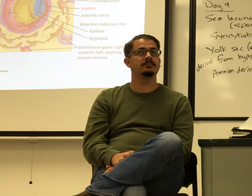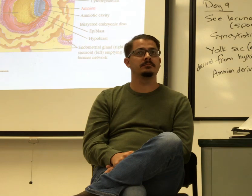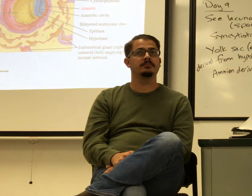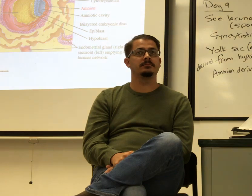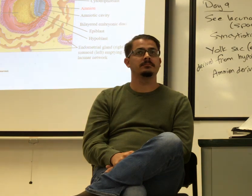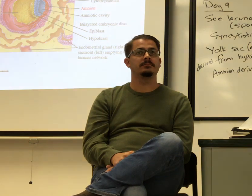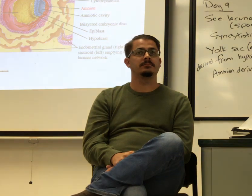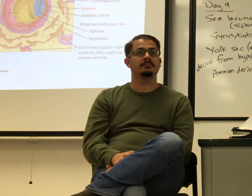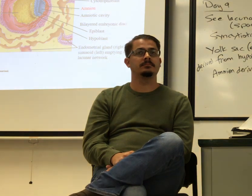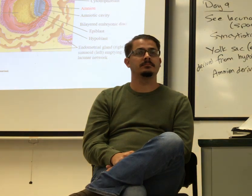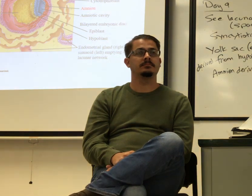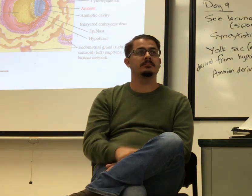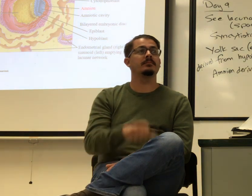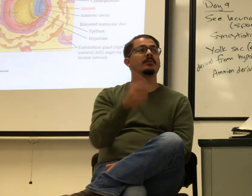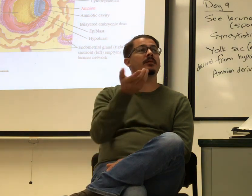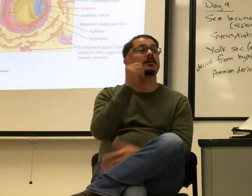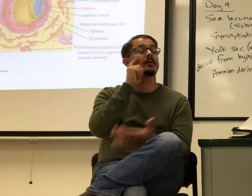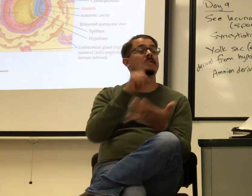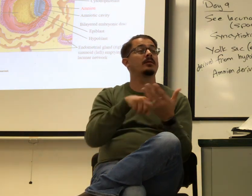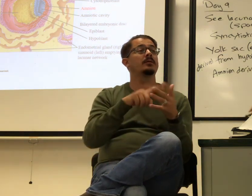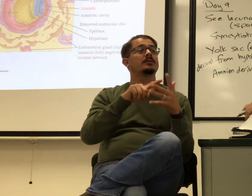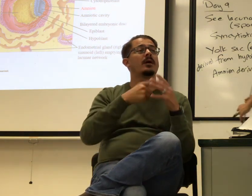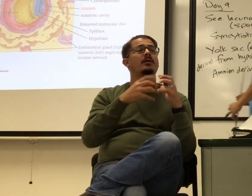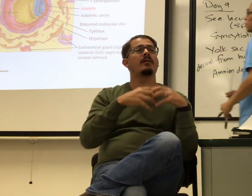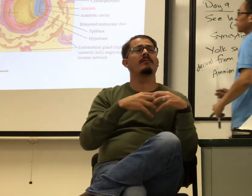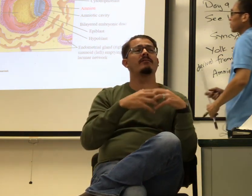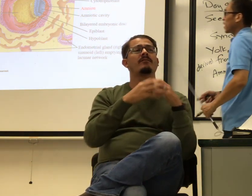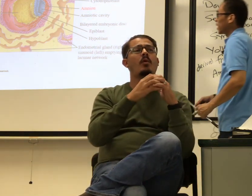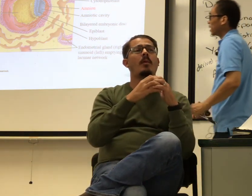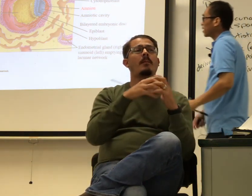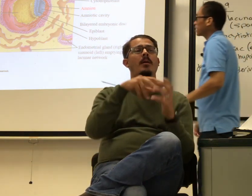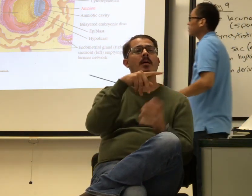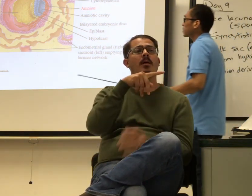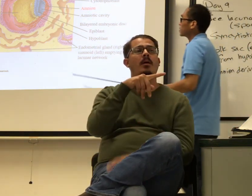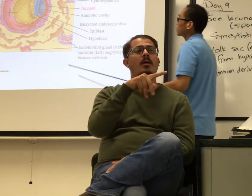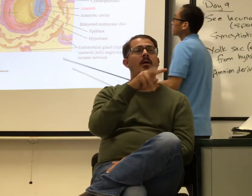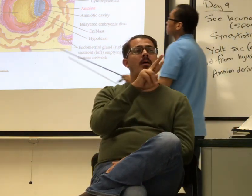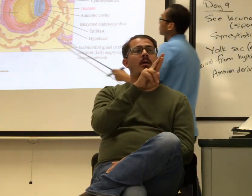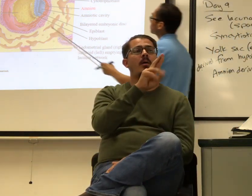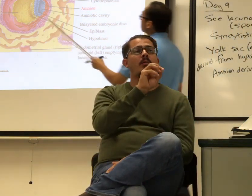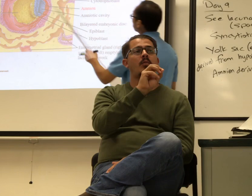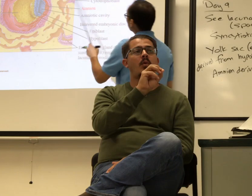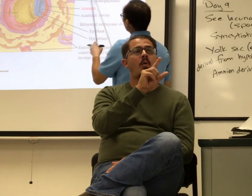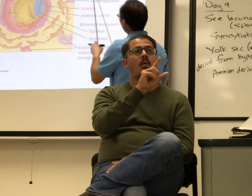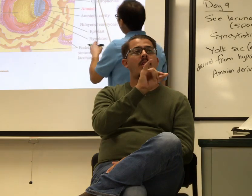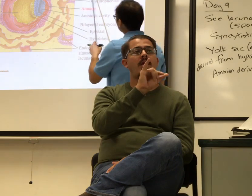The other thing I see that's starting to form is a proliferating